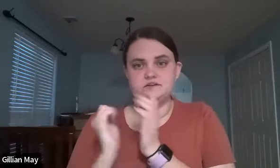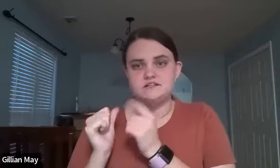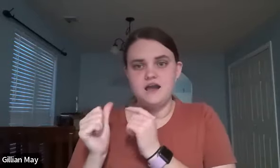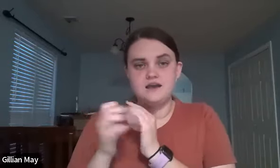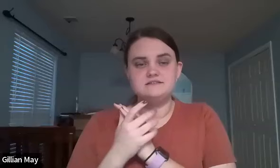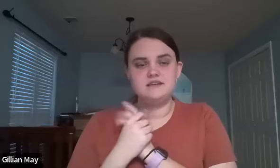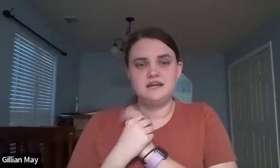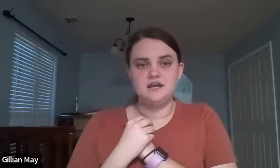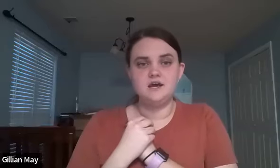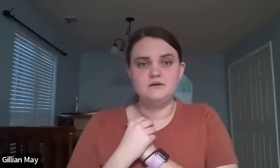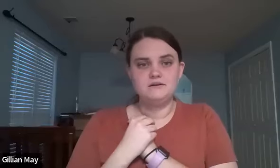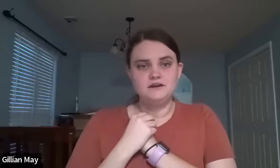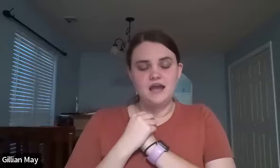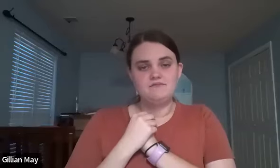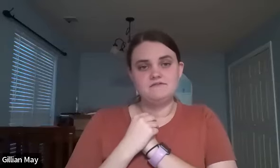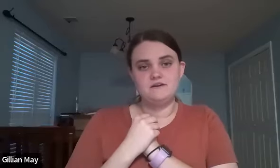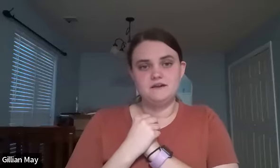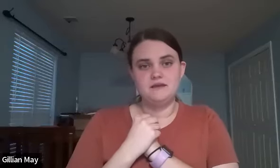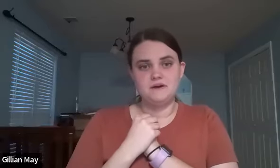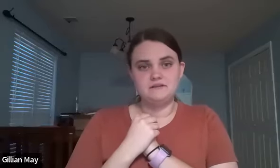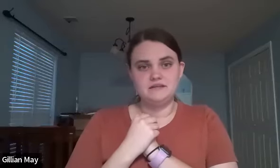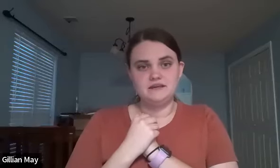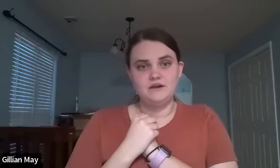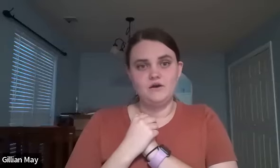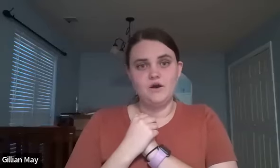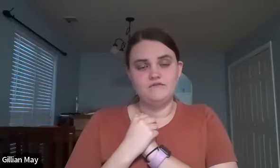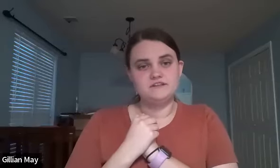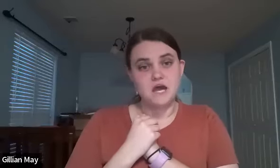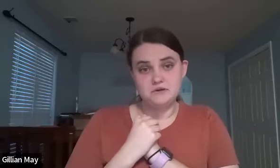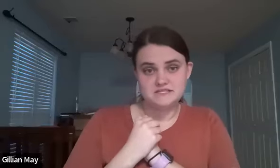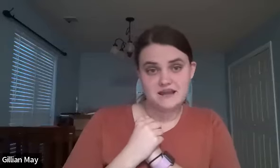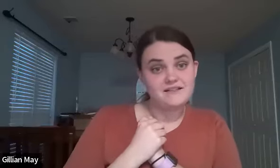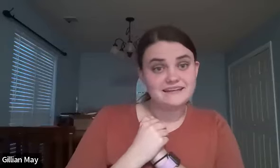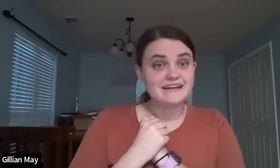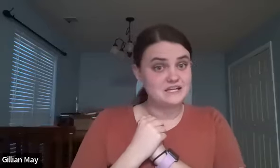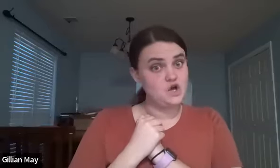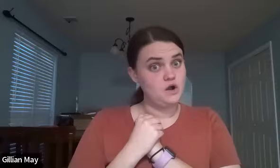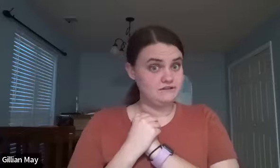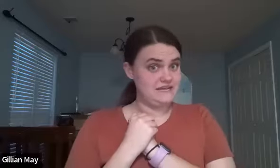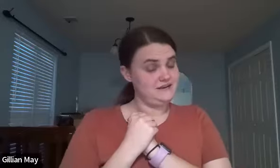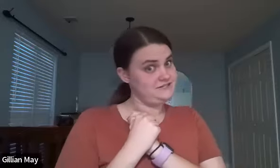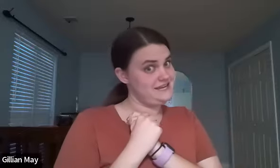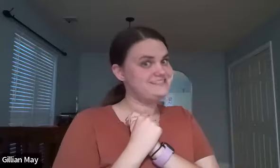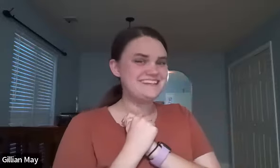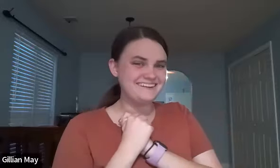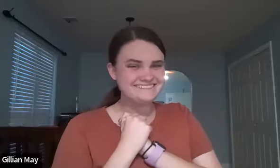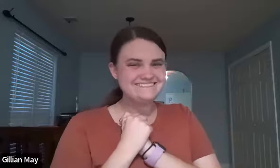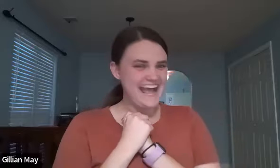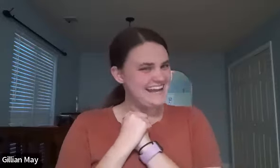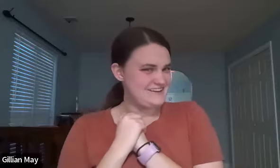first class, and I know I have a very bubbly, over-the-top personality, and I can talk all day and every day. So I know who